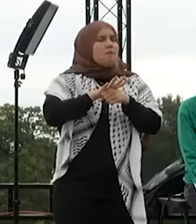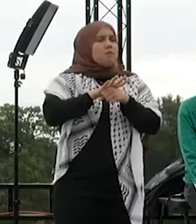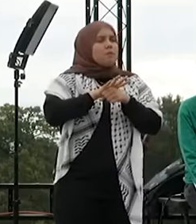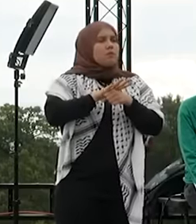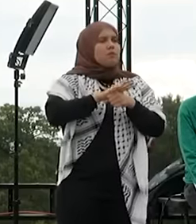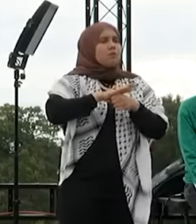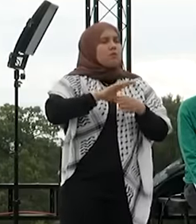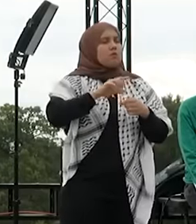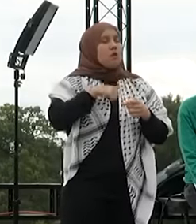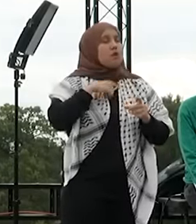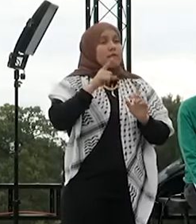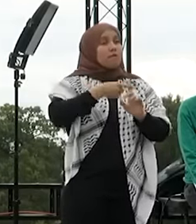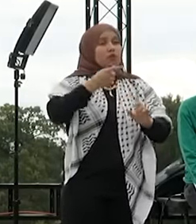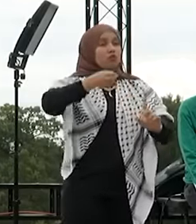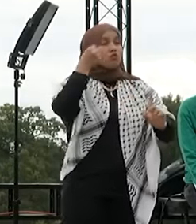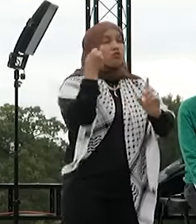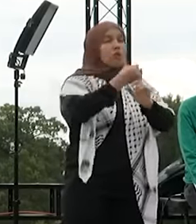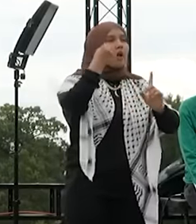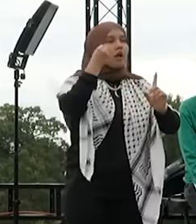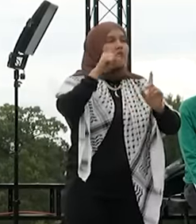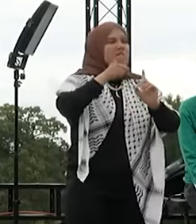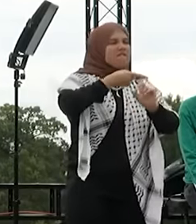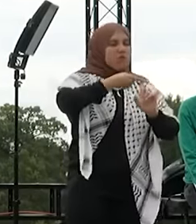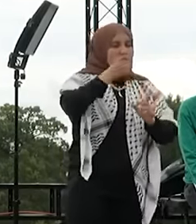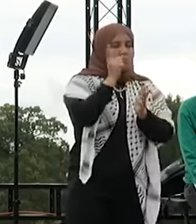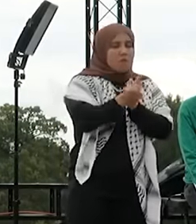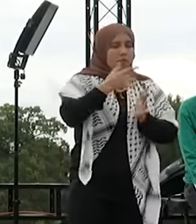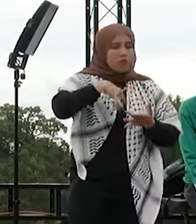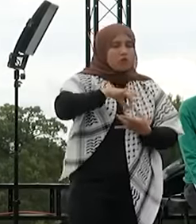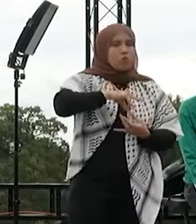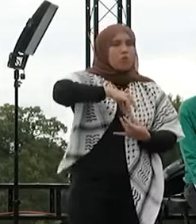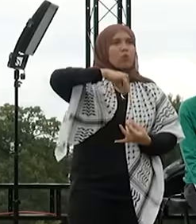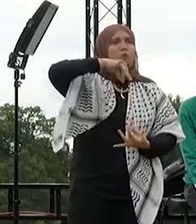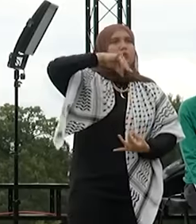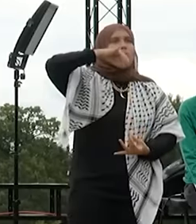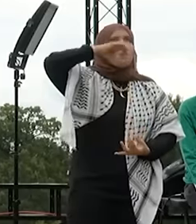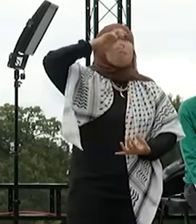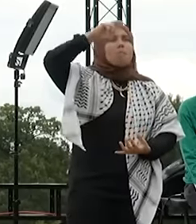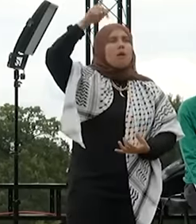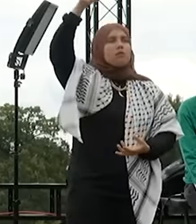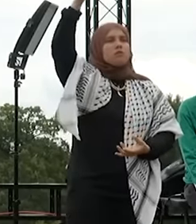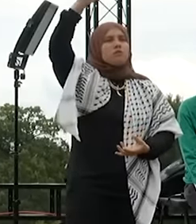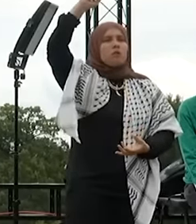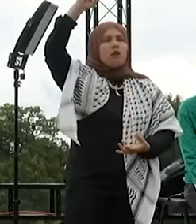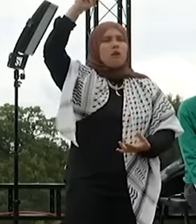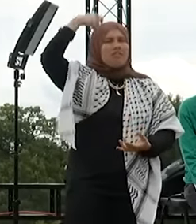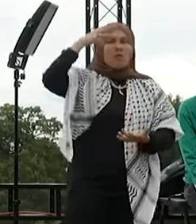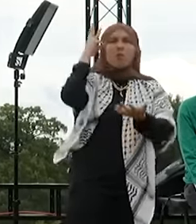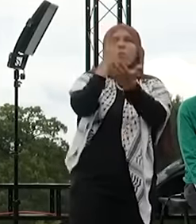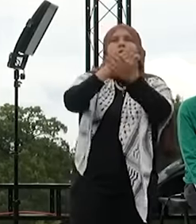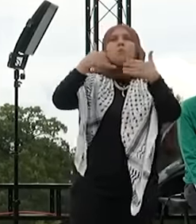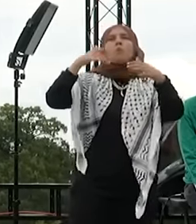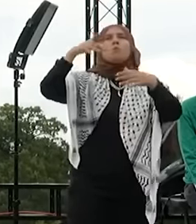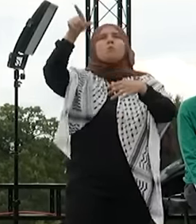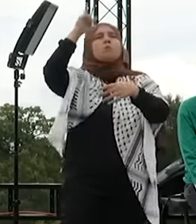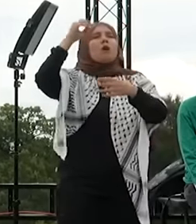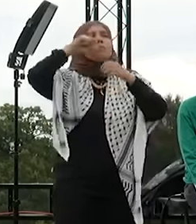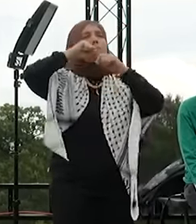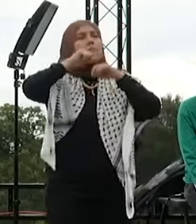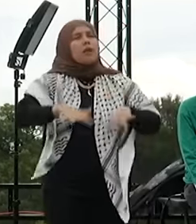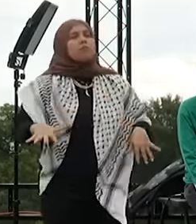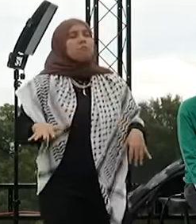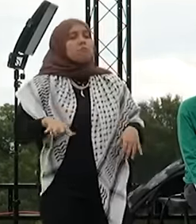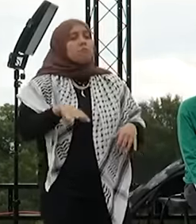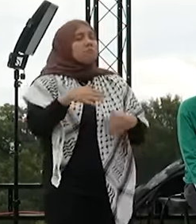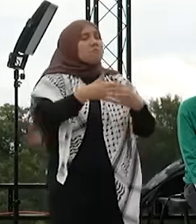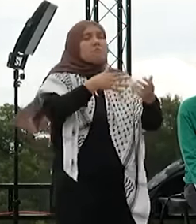first strike, at the first moment that their souls leave this body. Even if a cruel punishment was